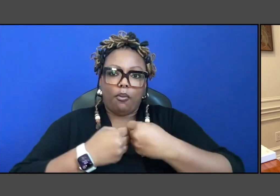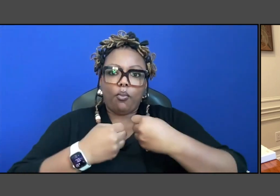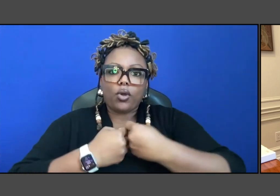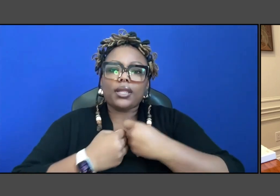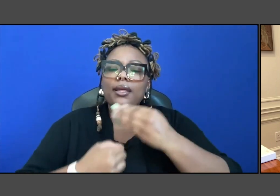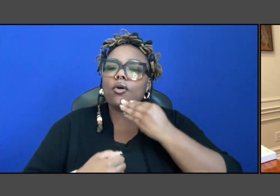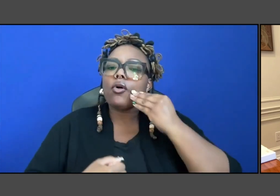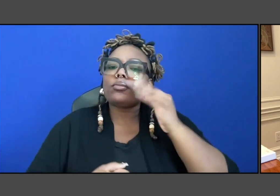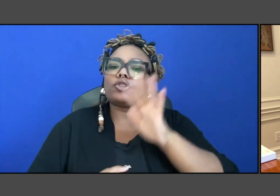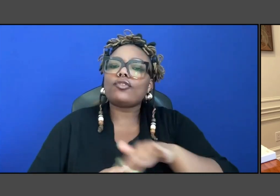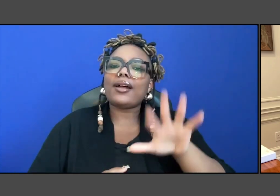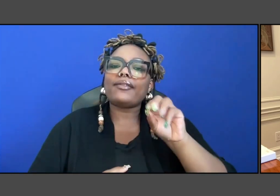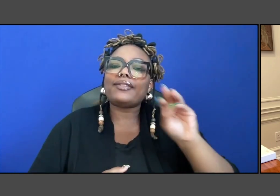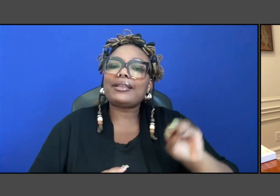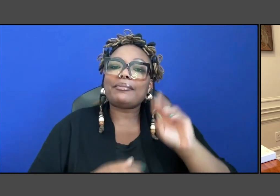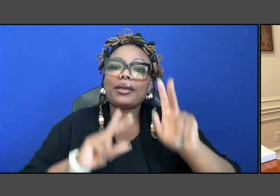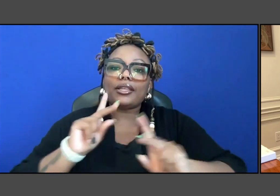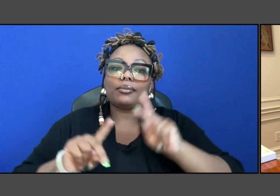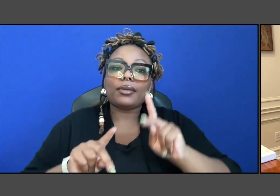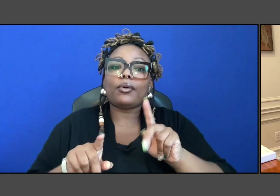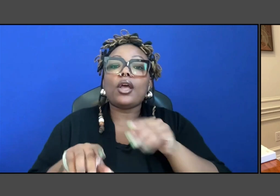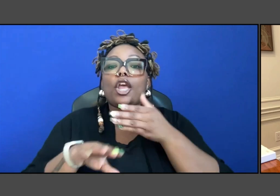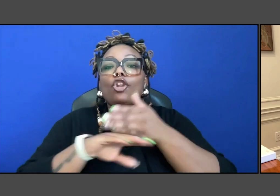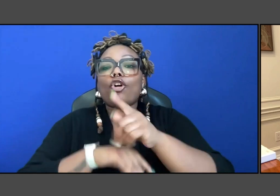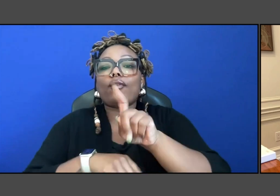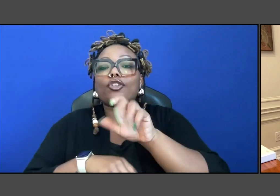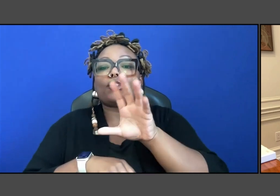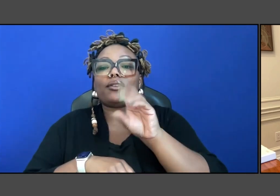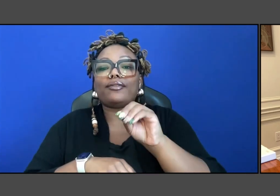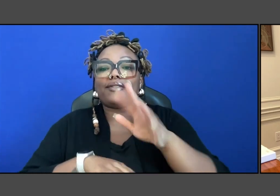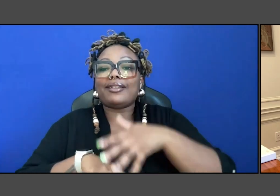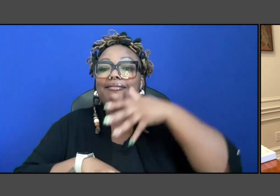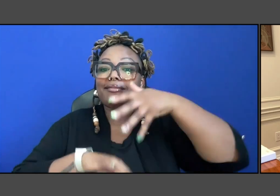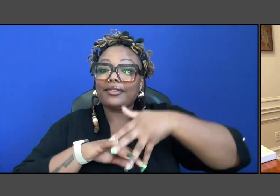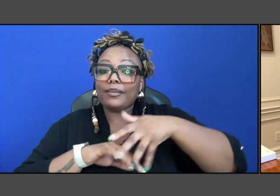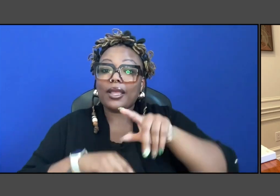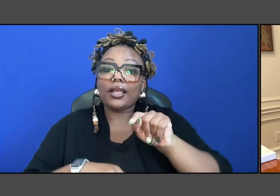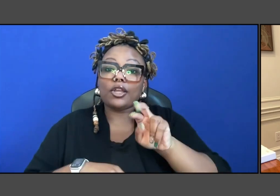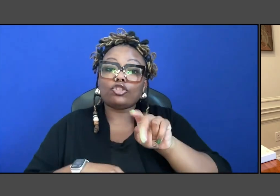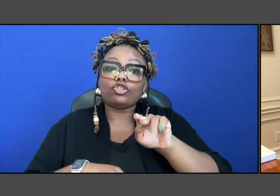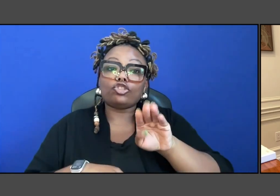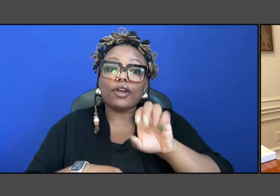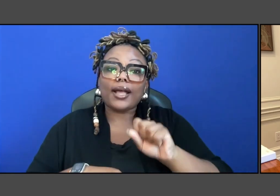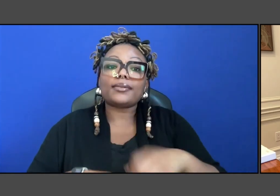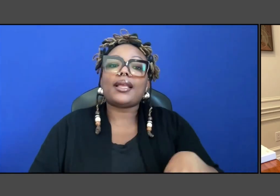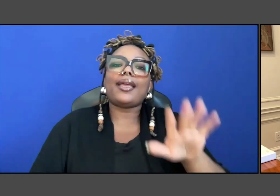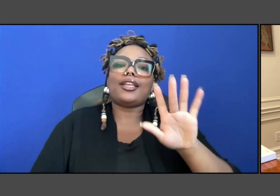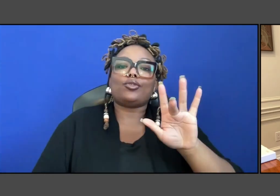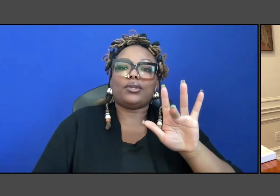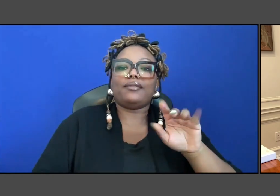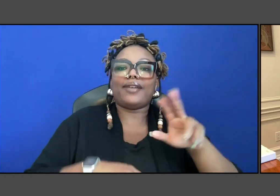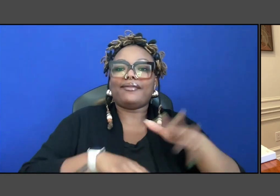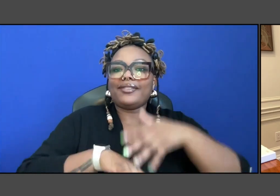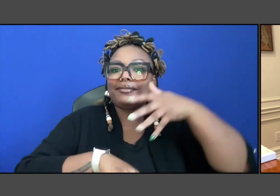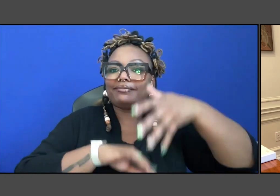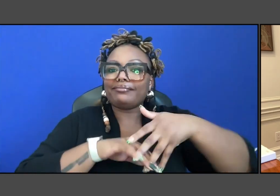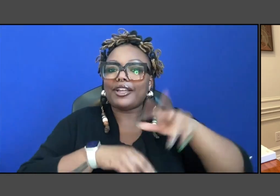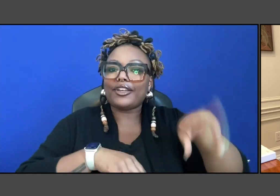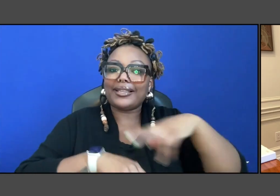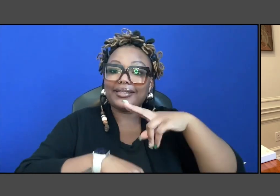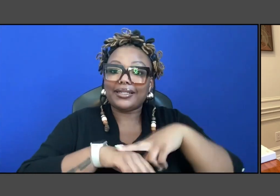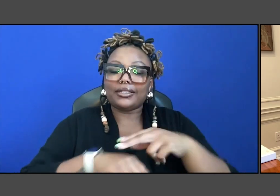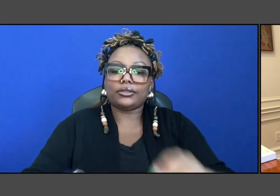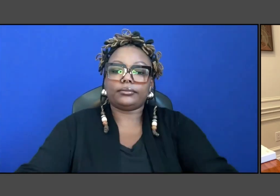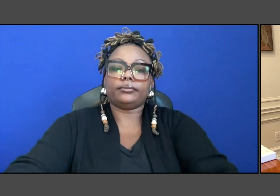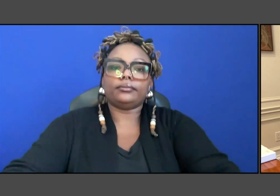than 150 Native American tribes and 25 Native American nations. At least 7